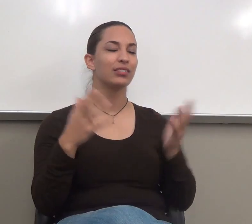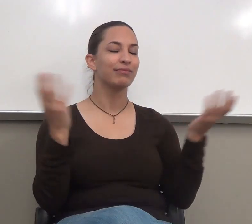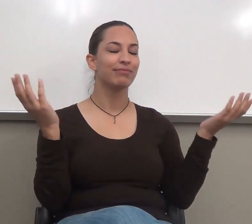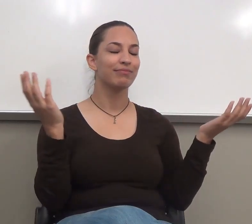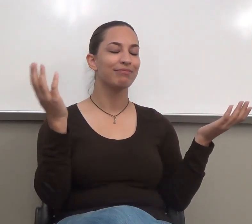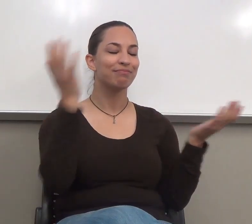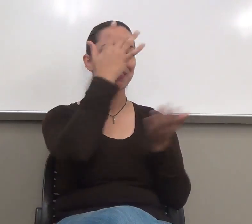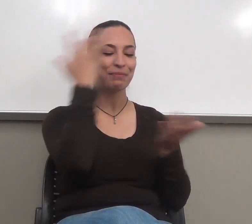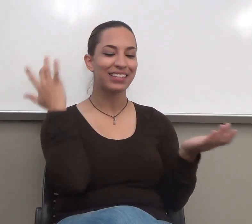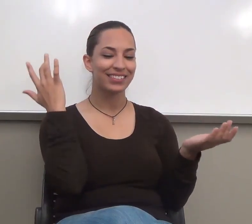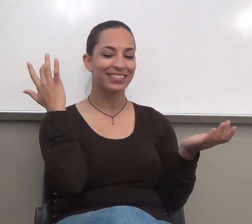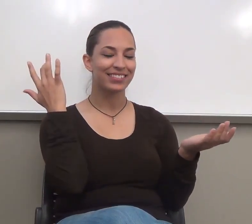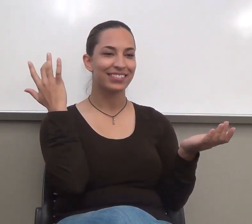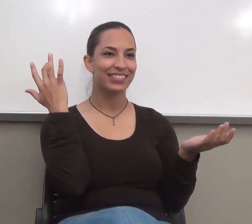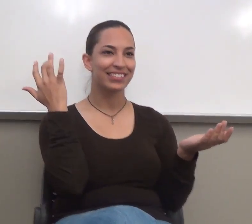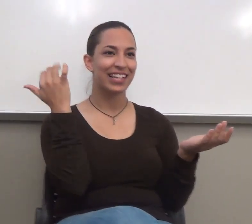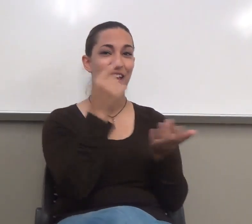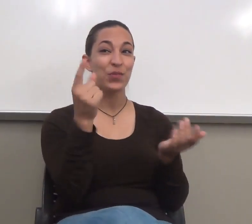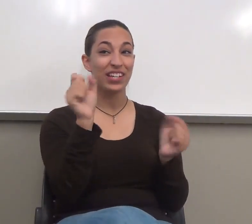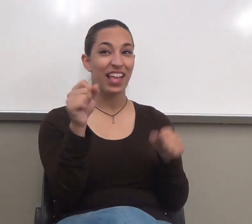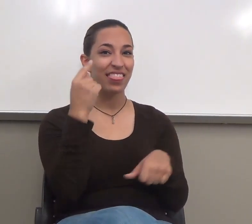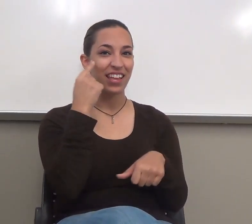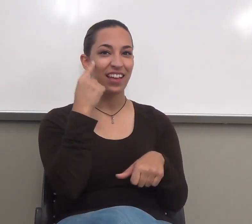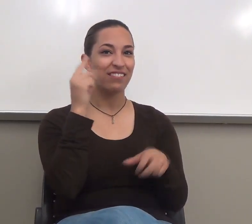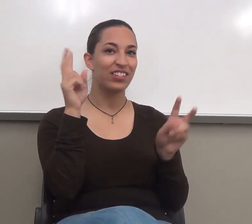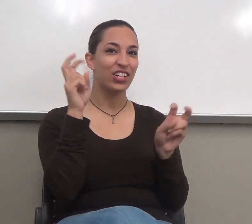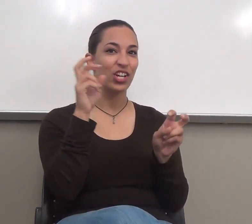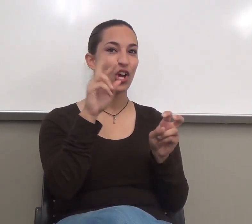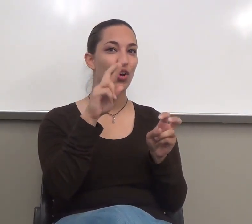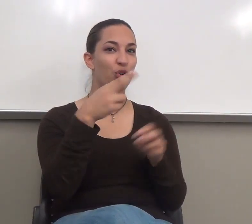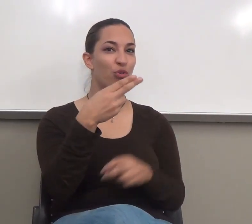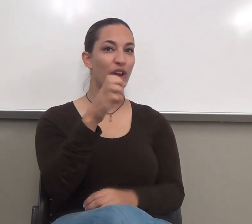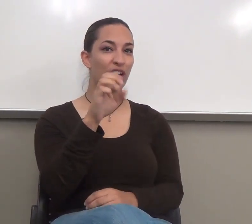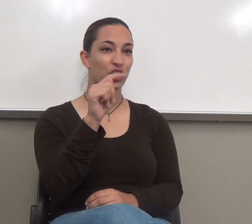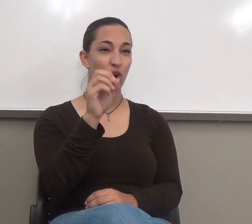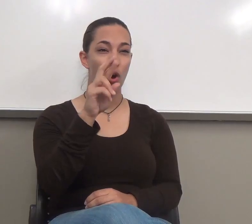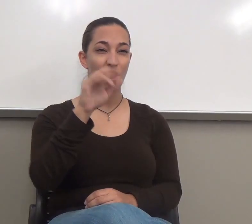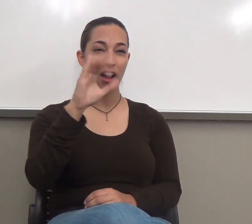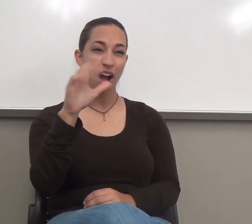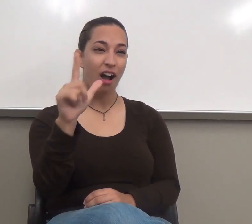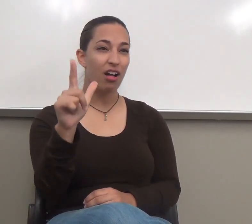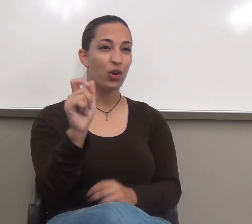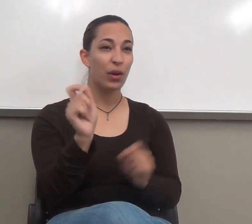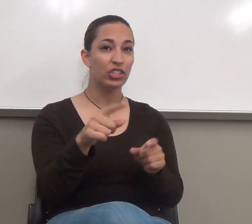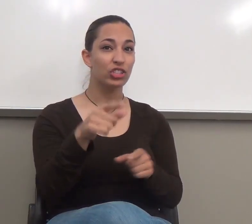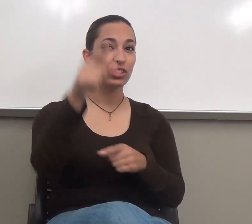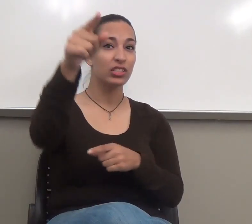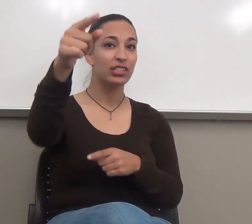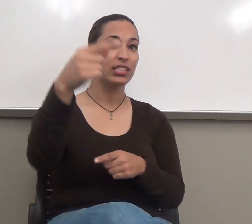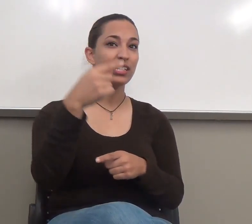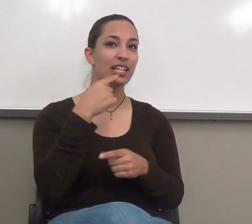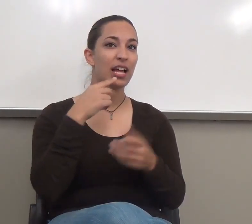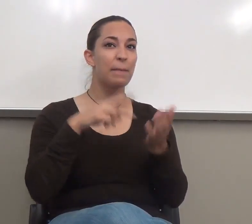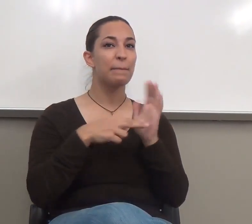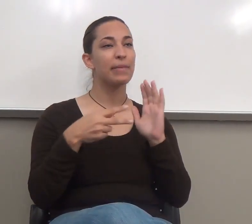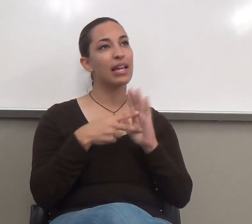if you say that's just a rhetorical question, okay, means a question like,